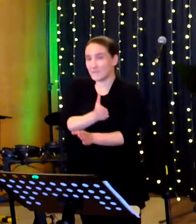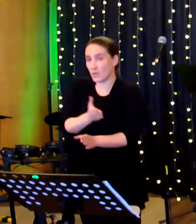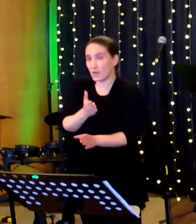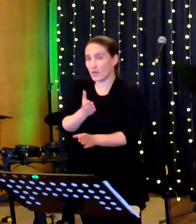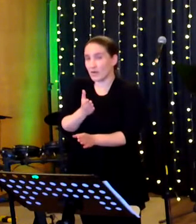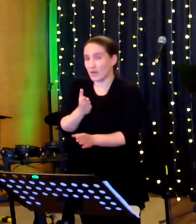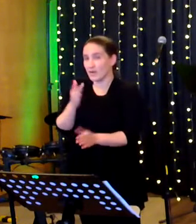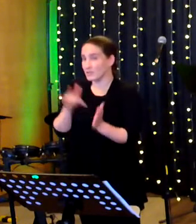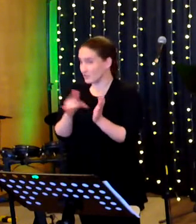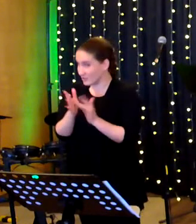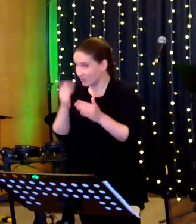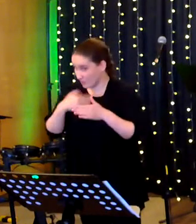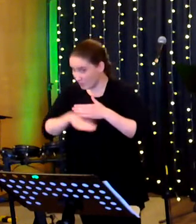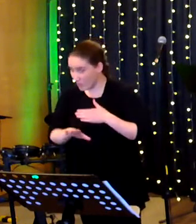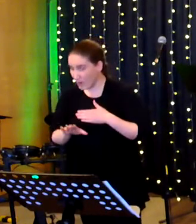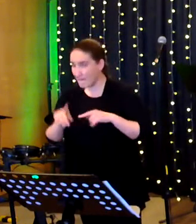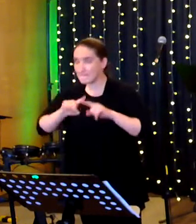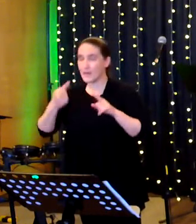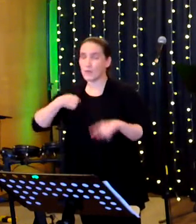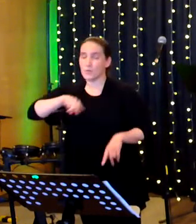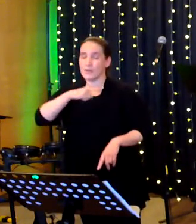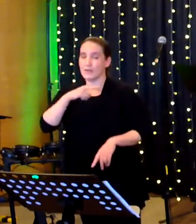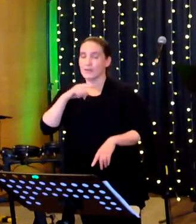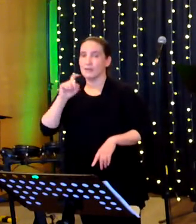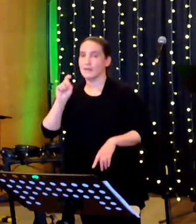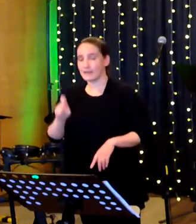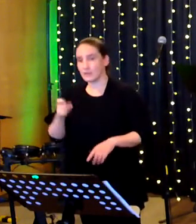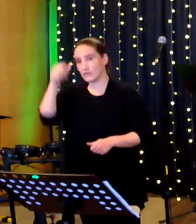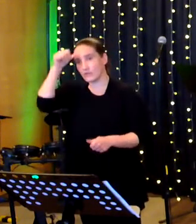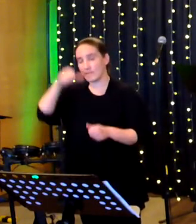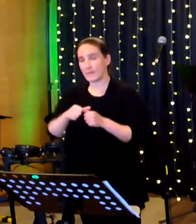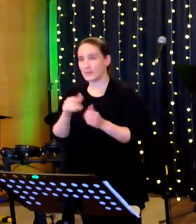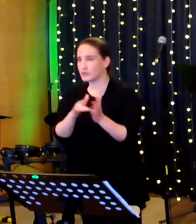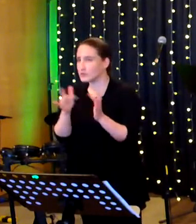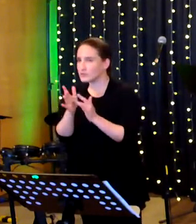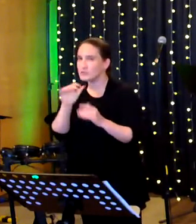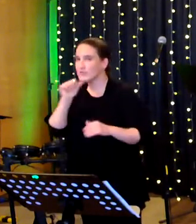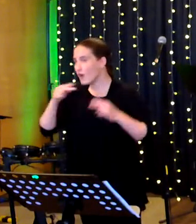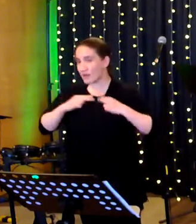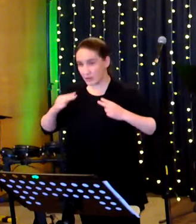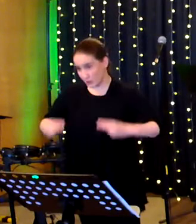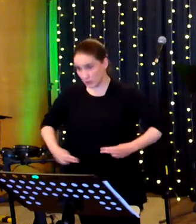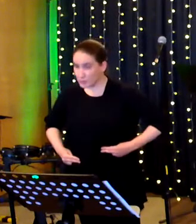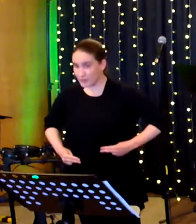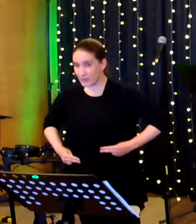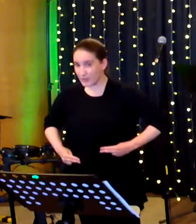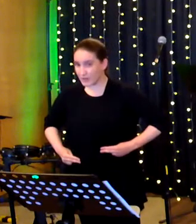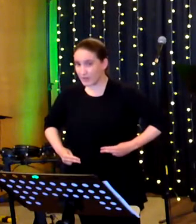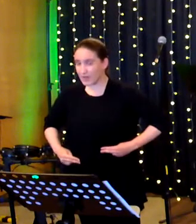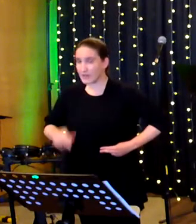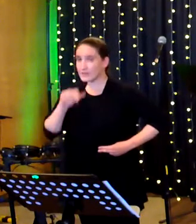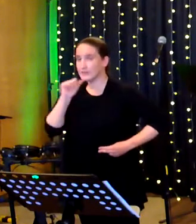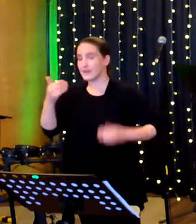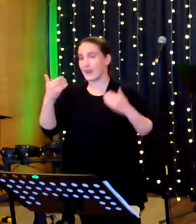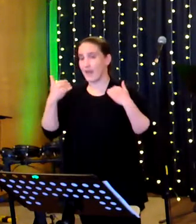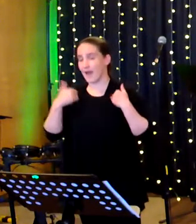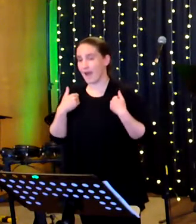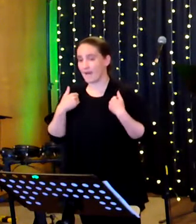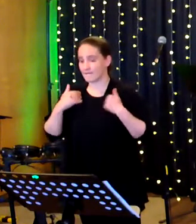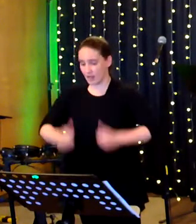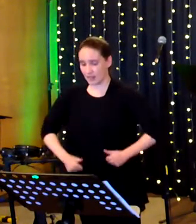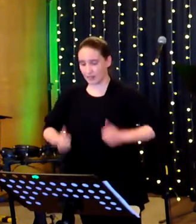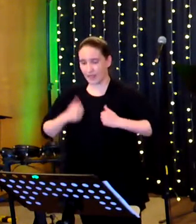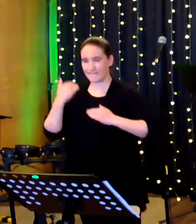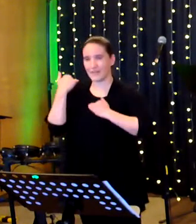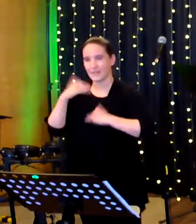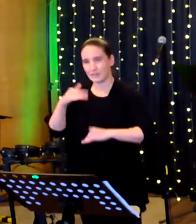Jesus really is. He's not just a human being, right, who lived at a certain point of time. He's God in the